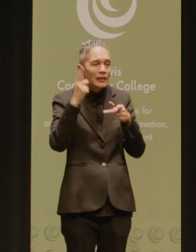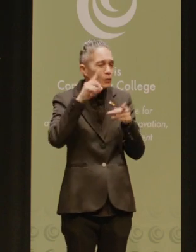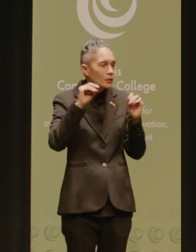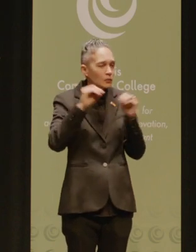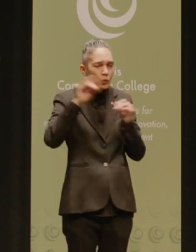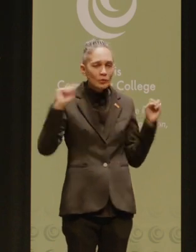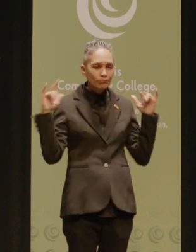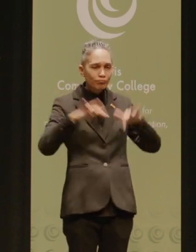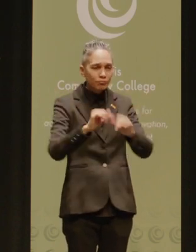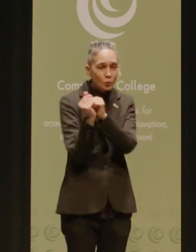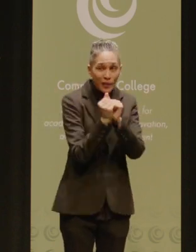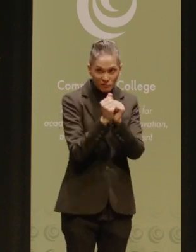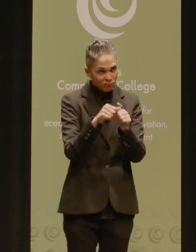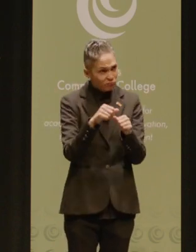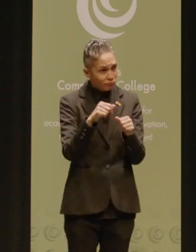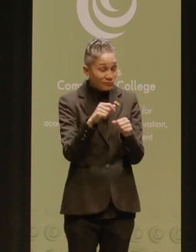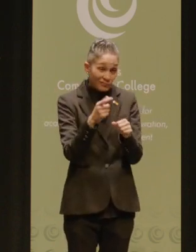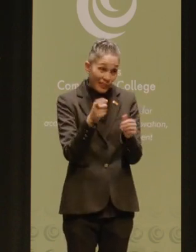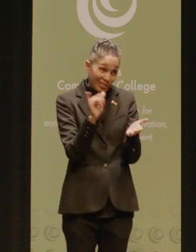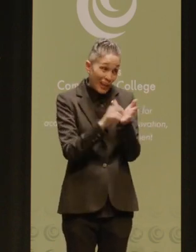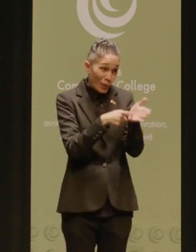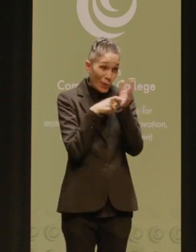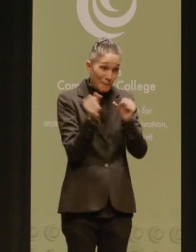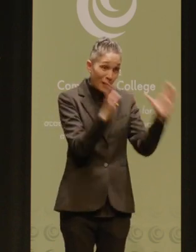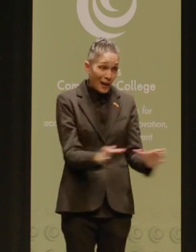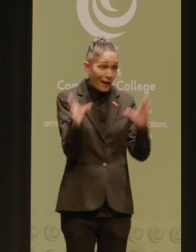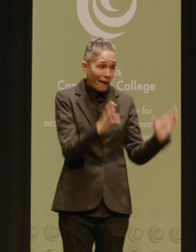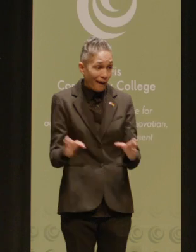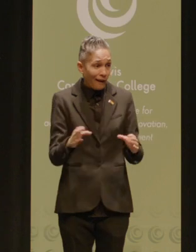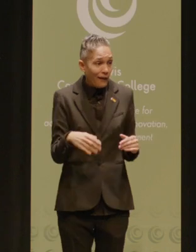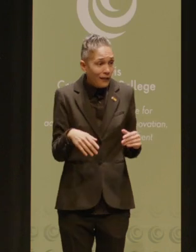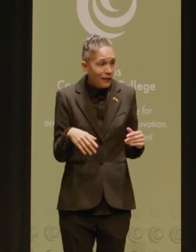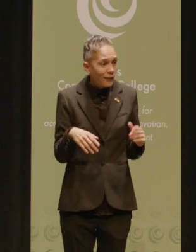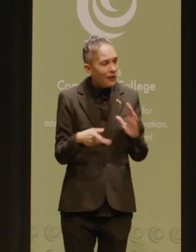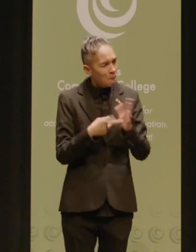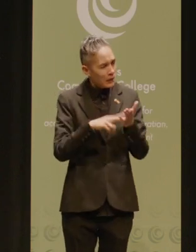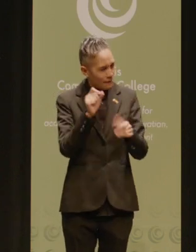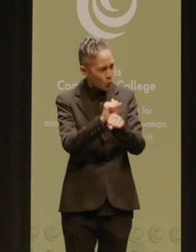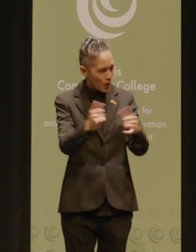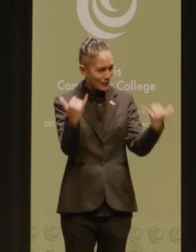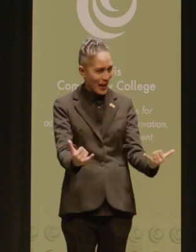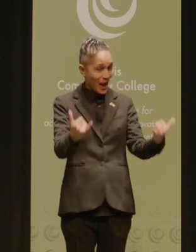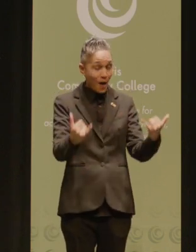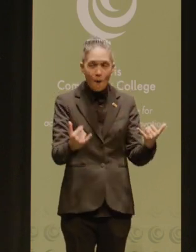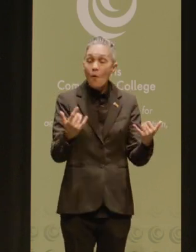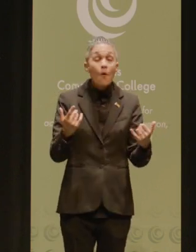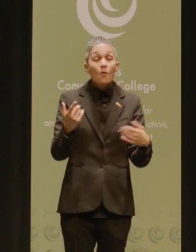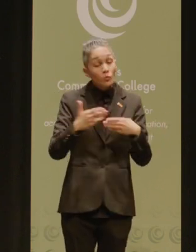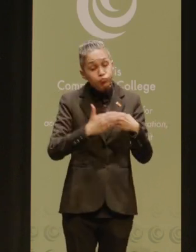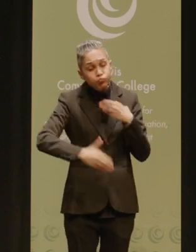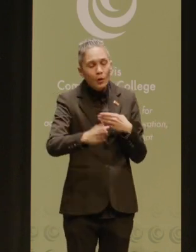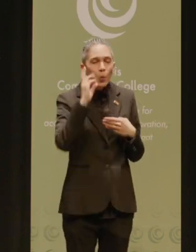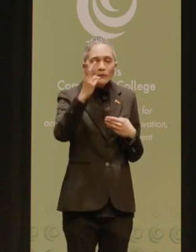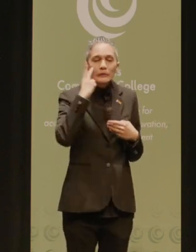out. All of those things need to be planned. So we're beginning those work now. So in the next few months, you'll